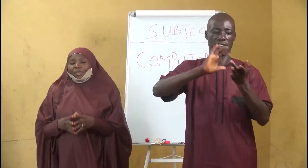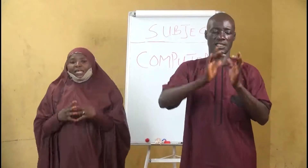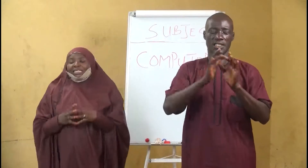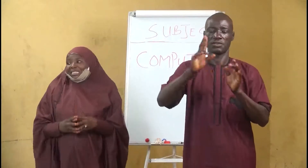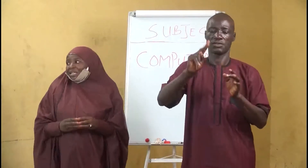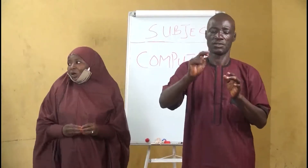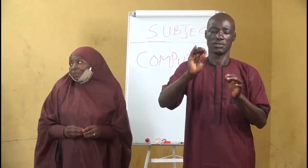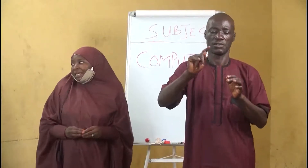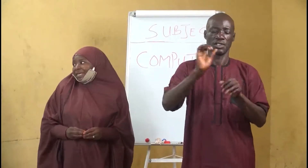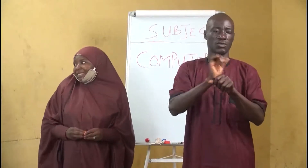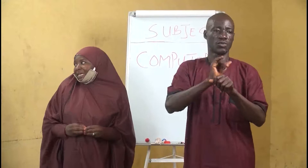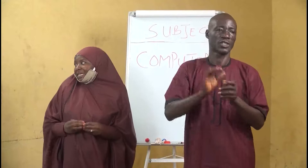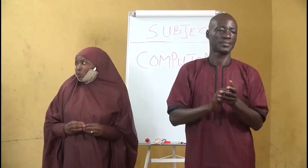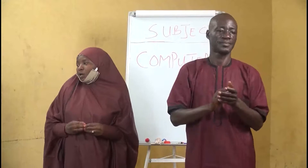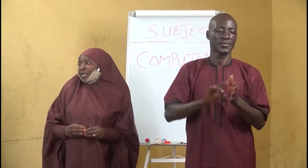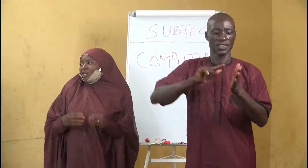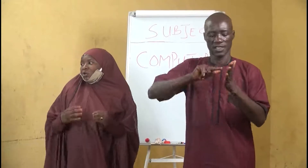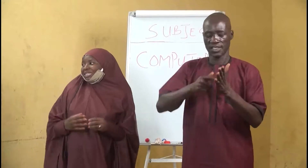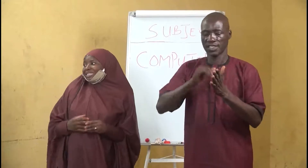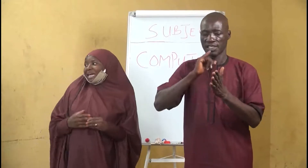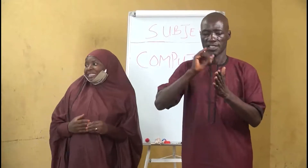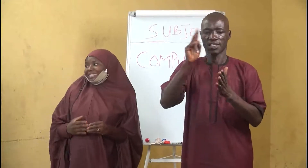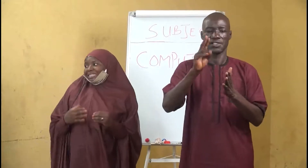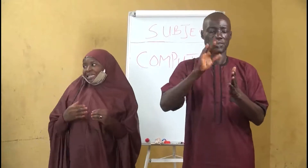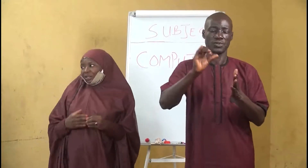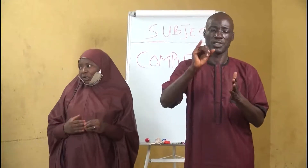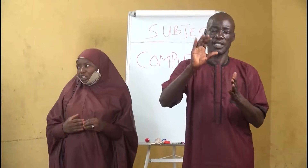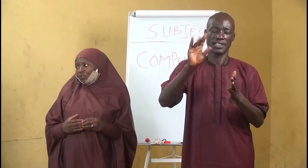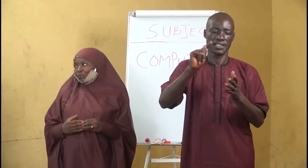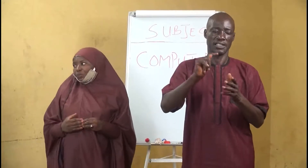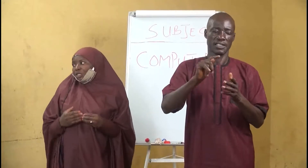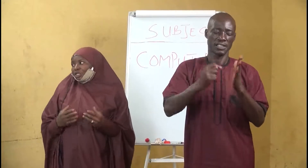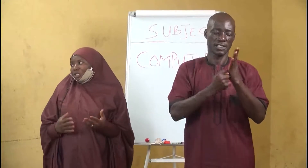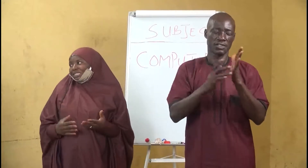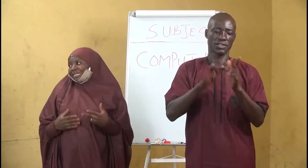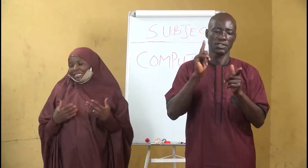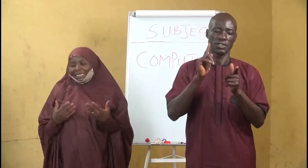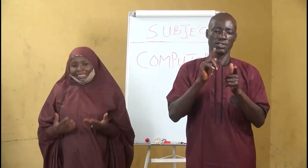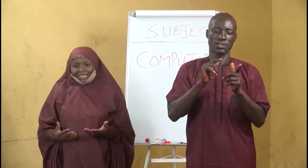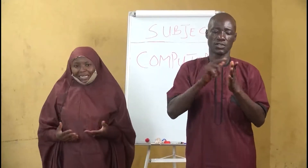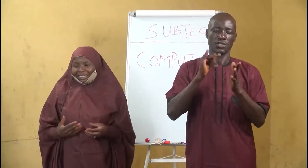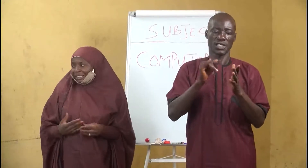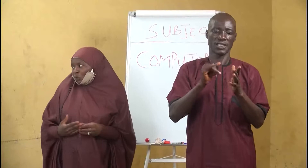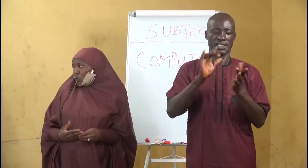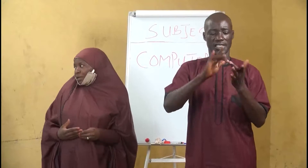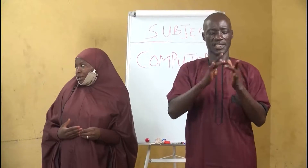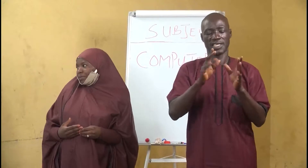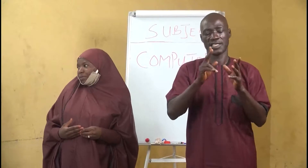The telecommunicating and networking uses ICT technology such as the internet networking,